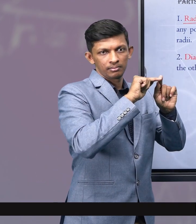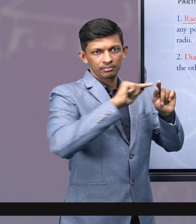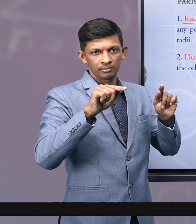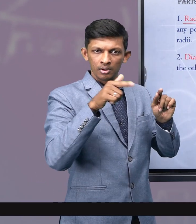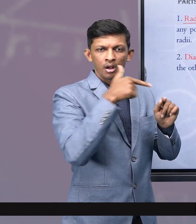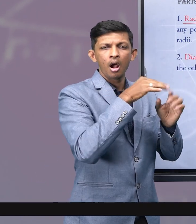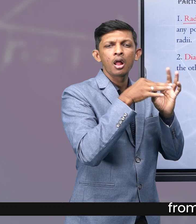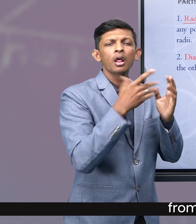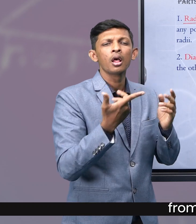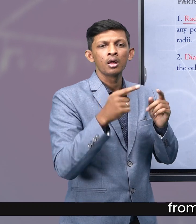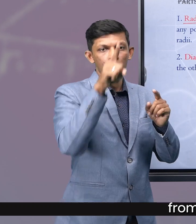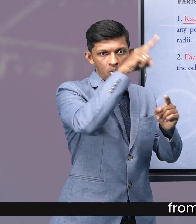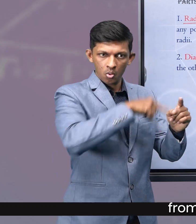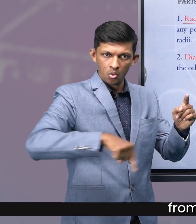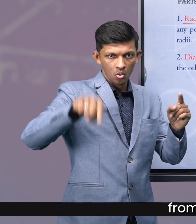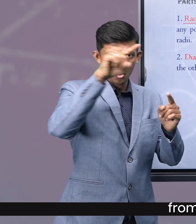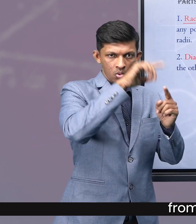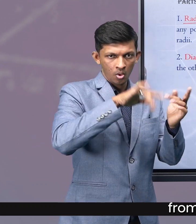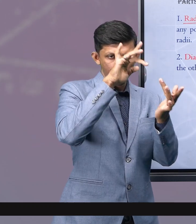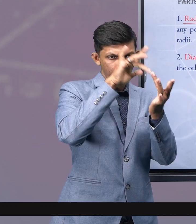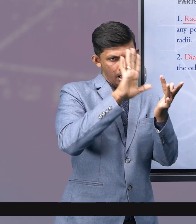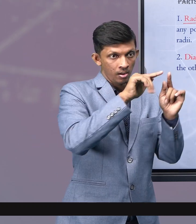It is a straight line from one side of the circle to